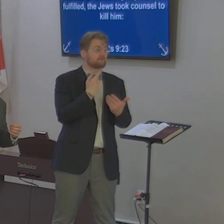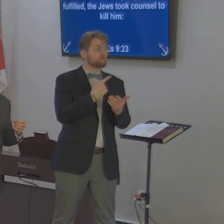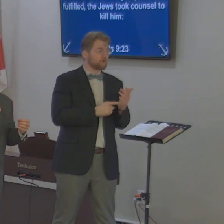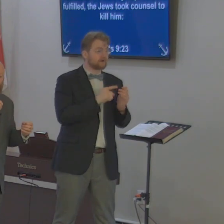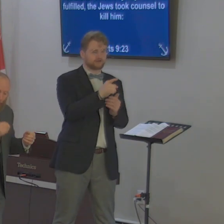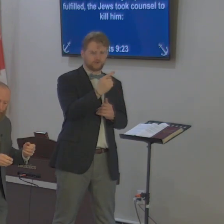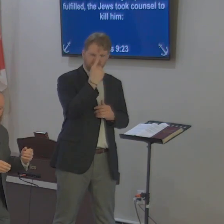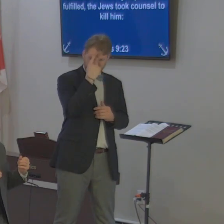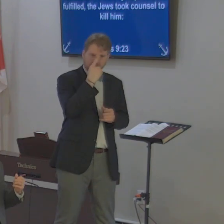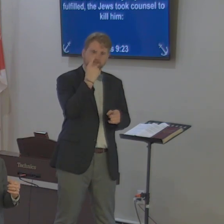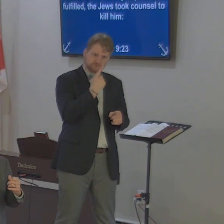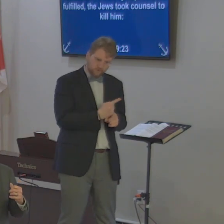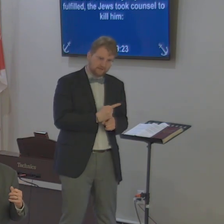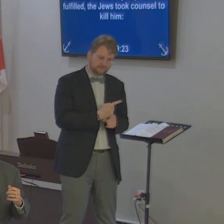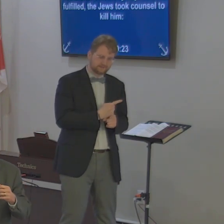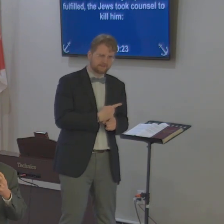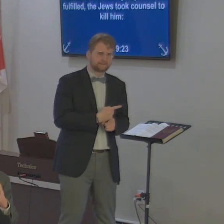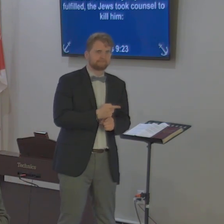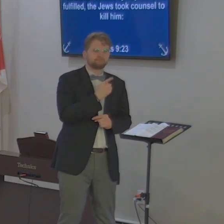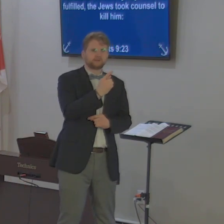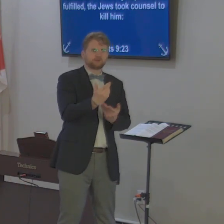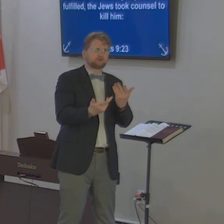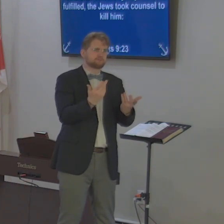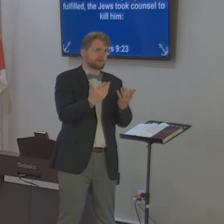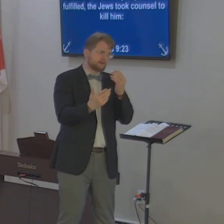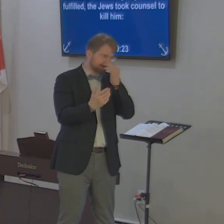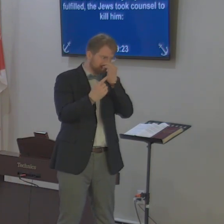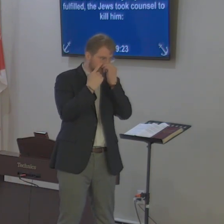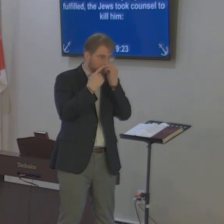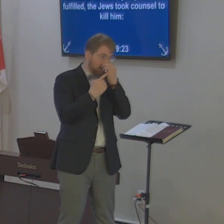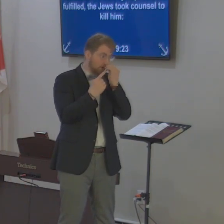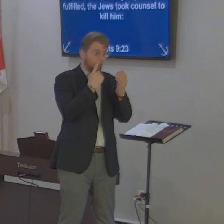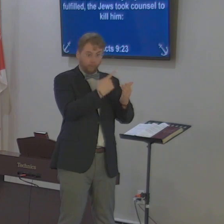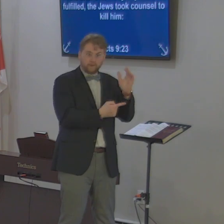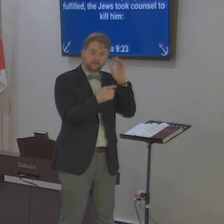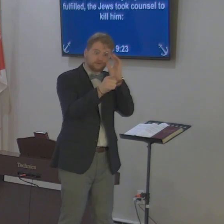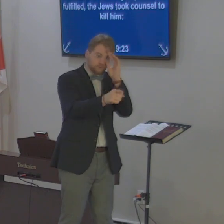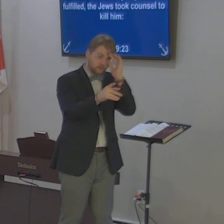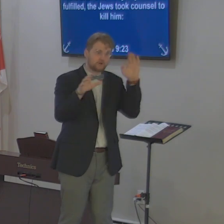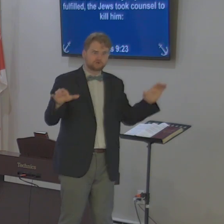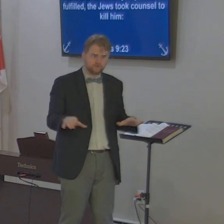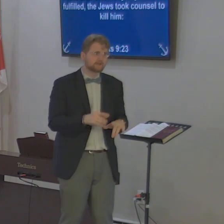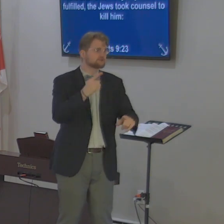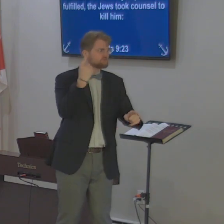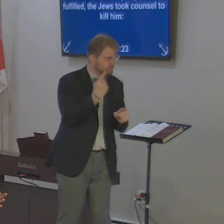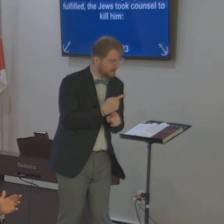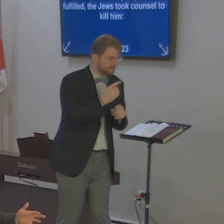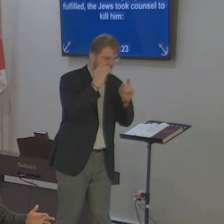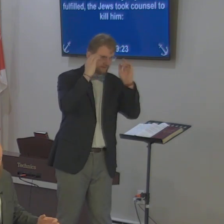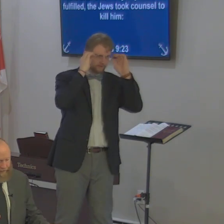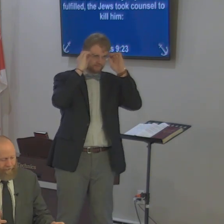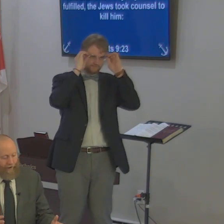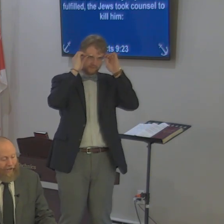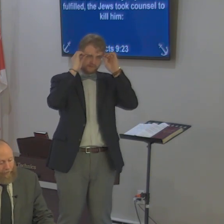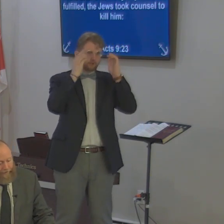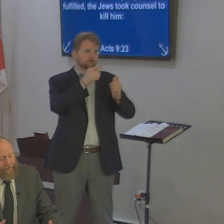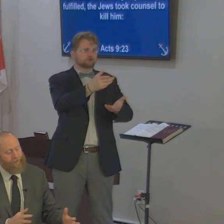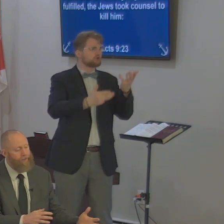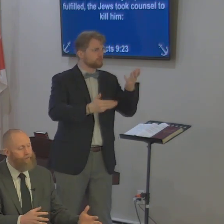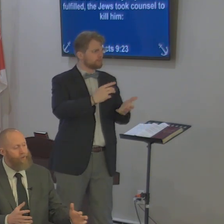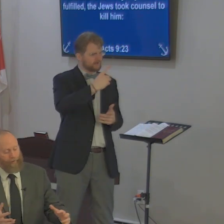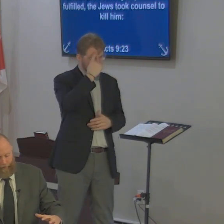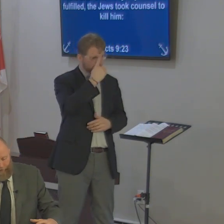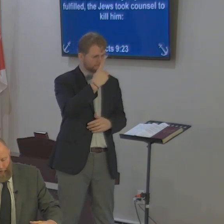doing is good, as defined by your parameters. You might think because I'm following